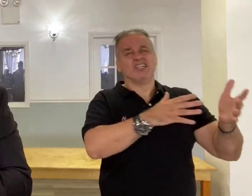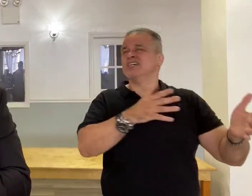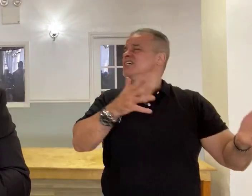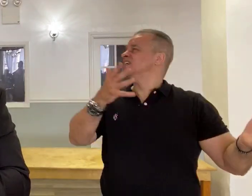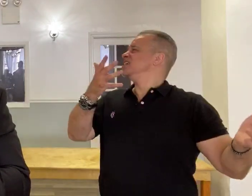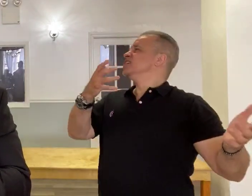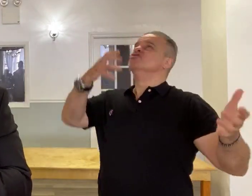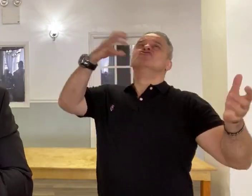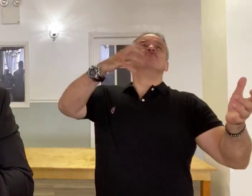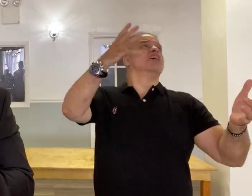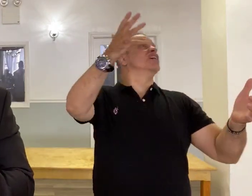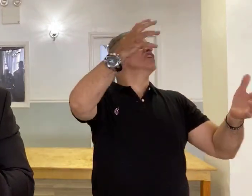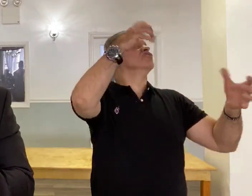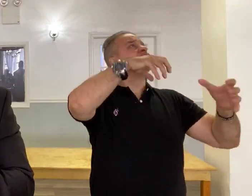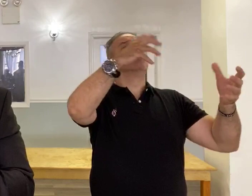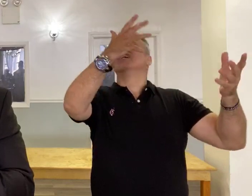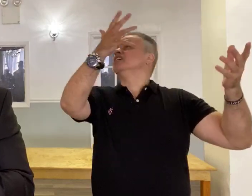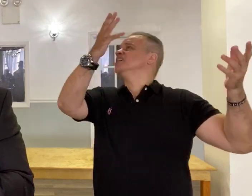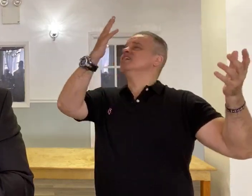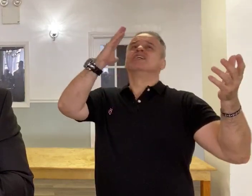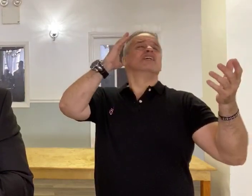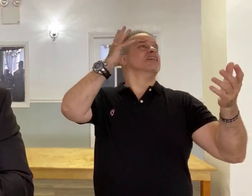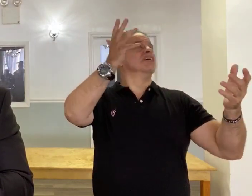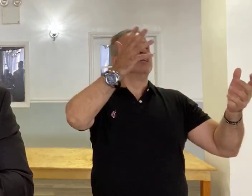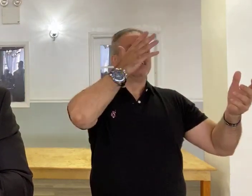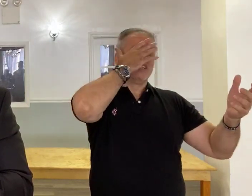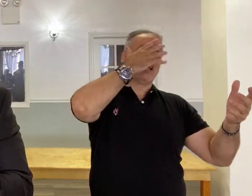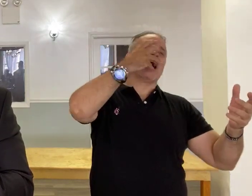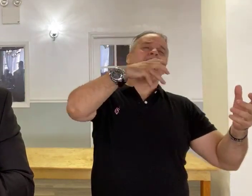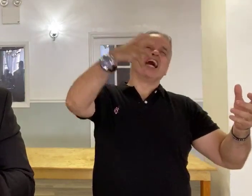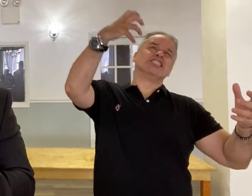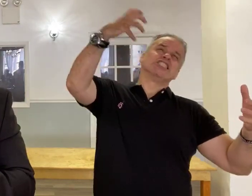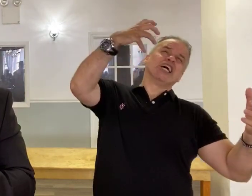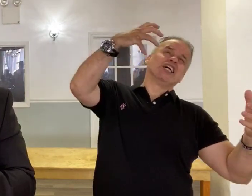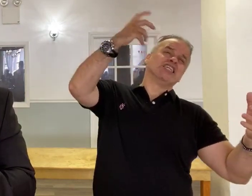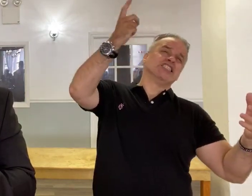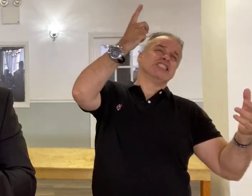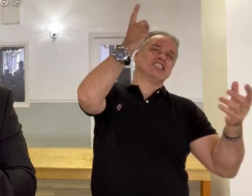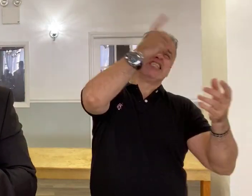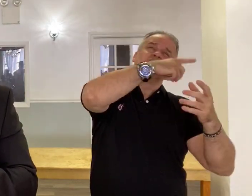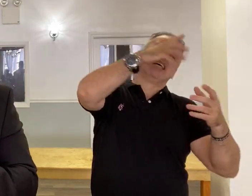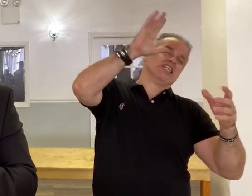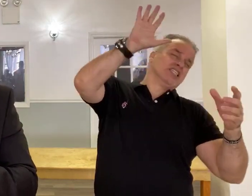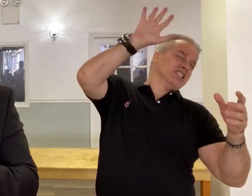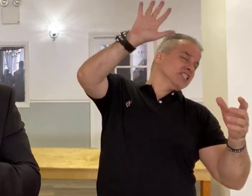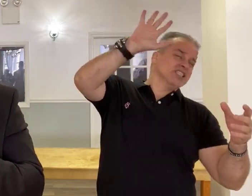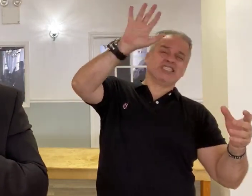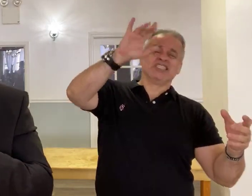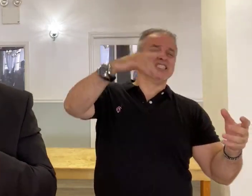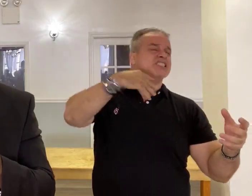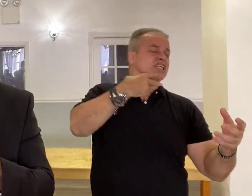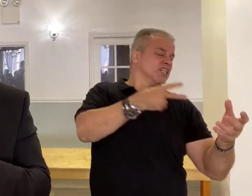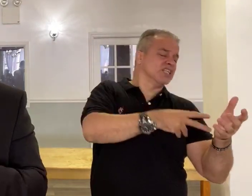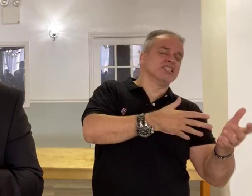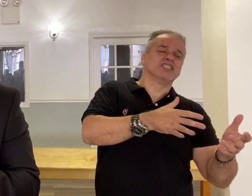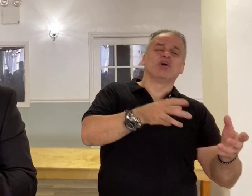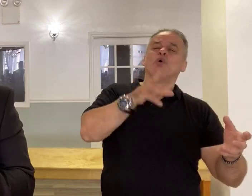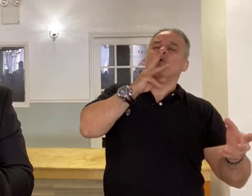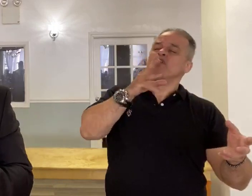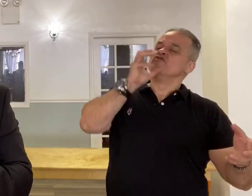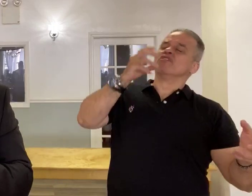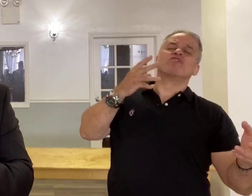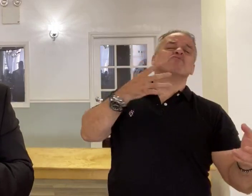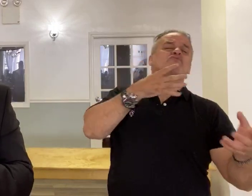that he had a child, a son, and that he had a spouse. And when he came to his